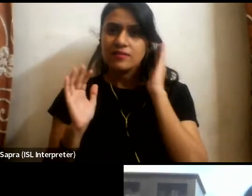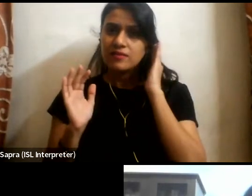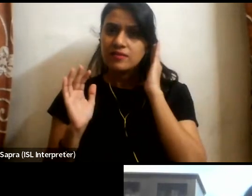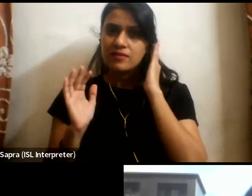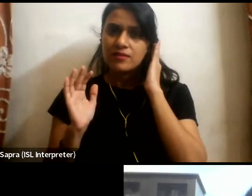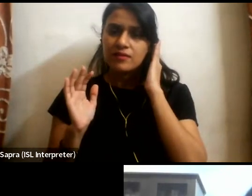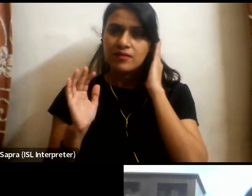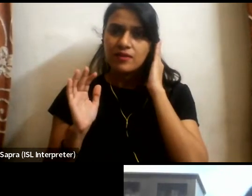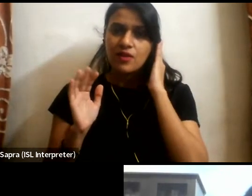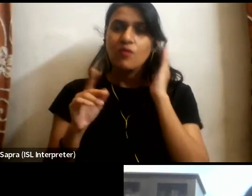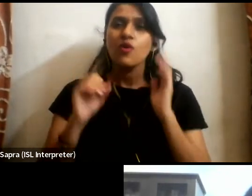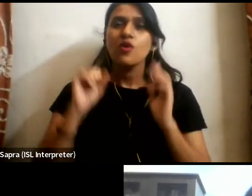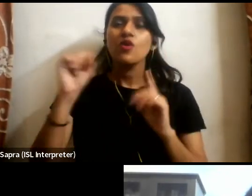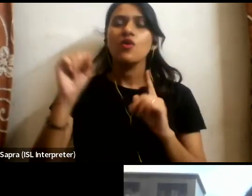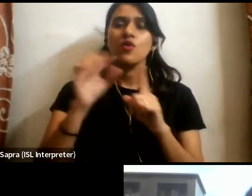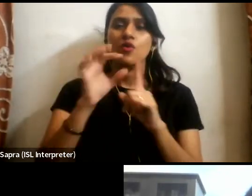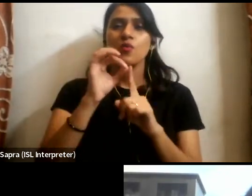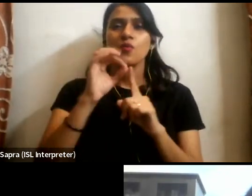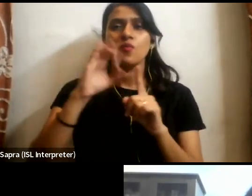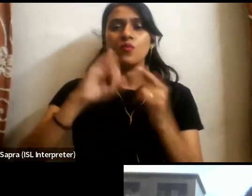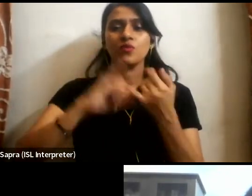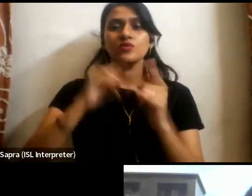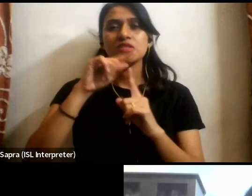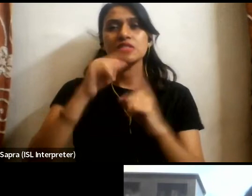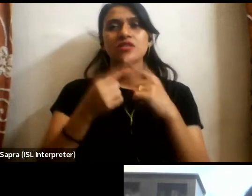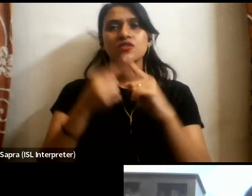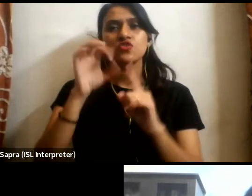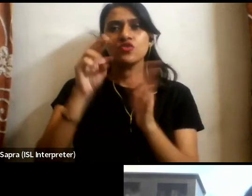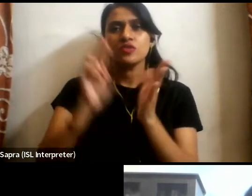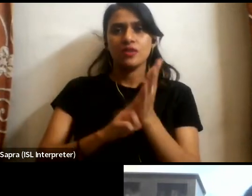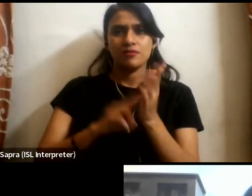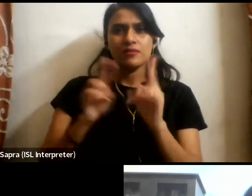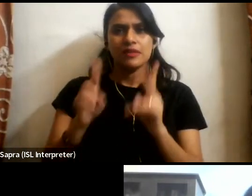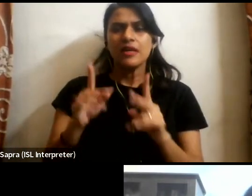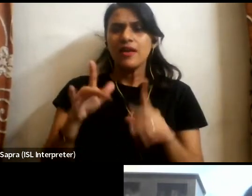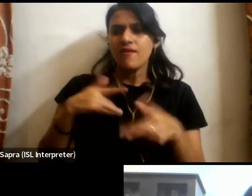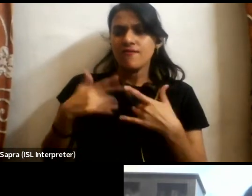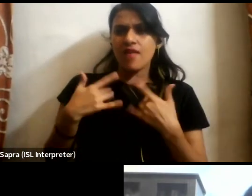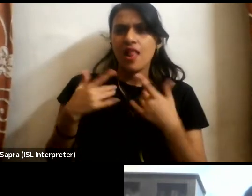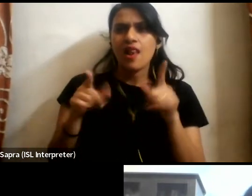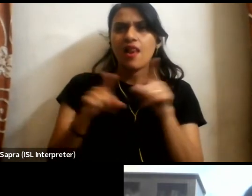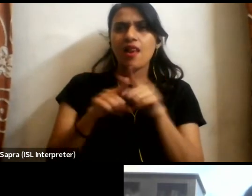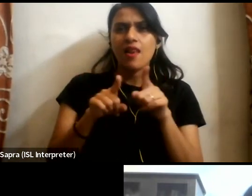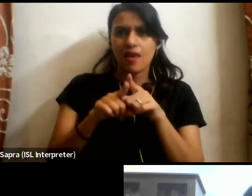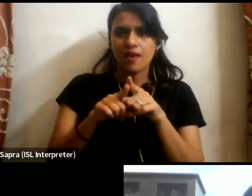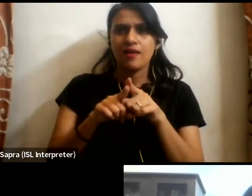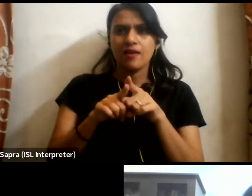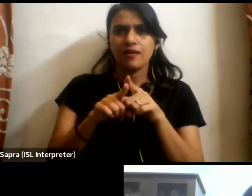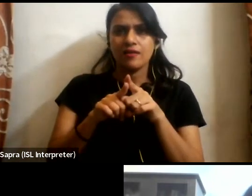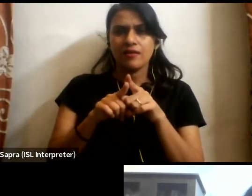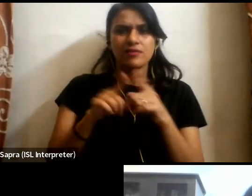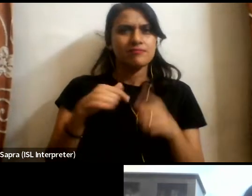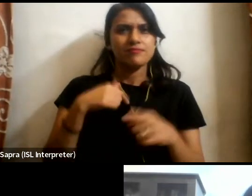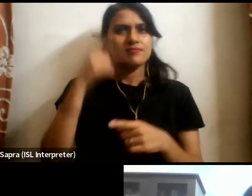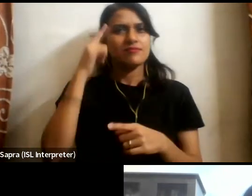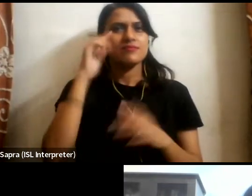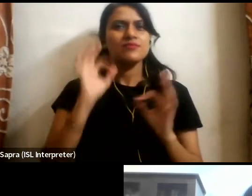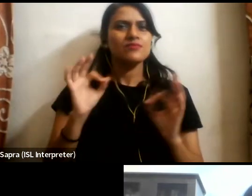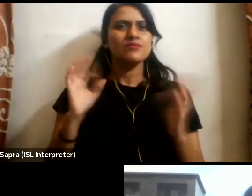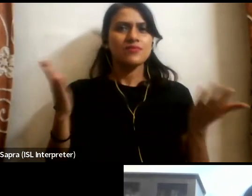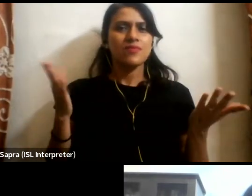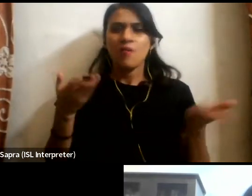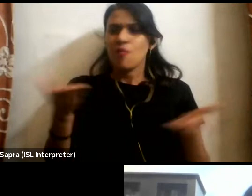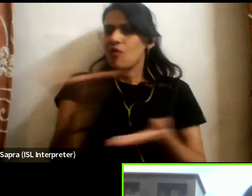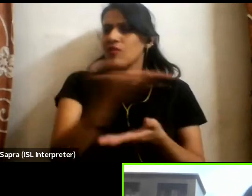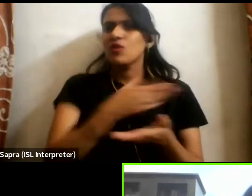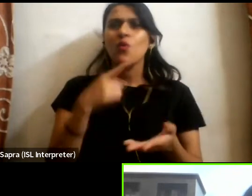this position, which sounds quite absurd to me, because this is a public office,